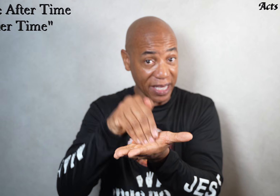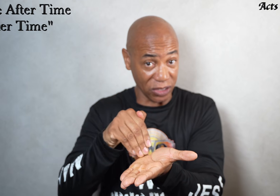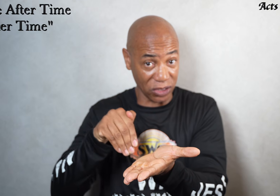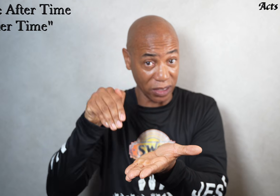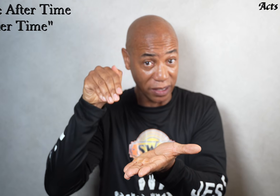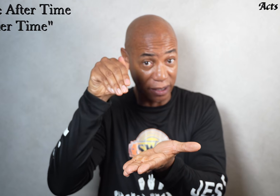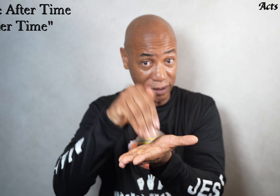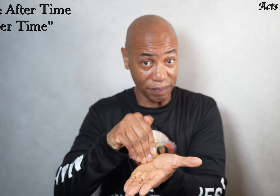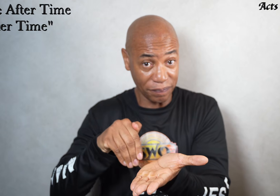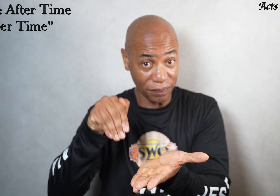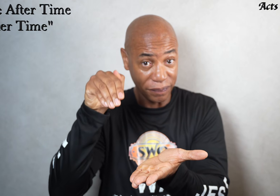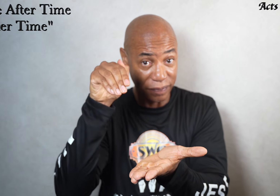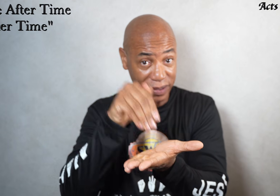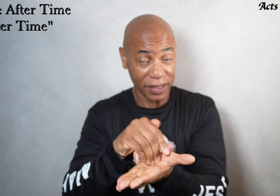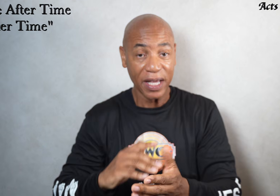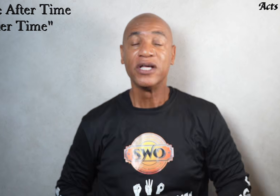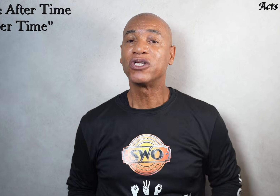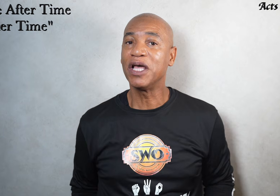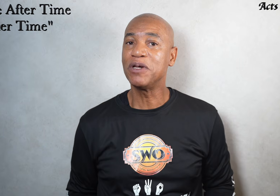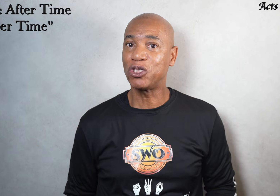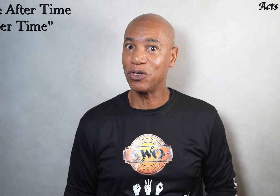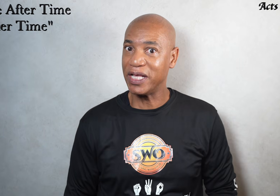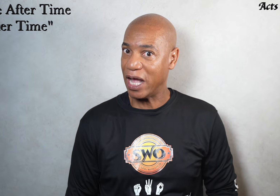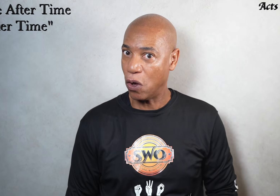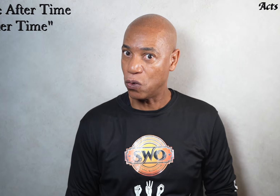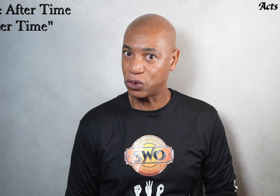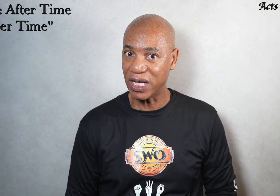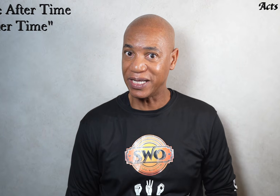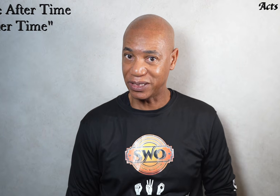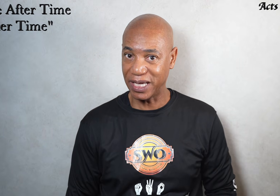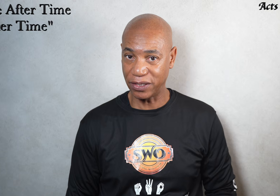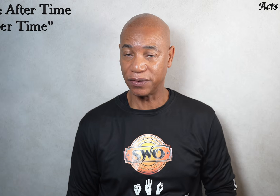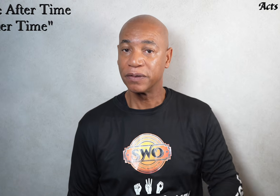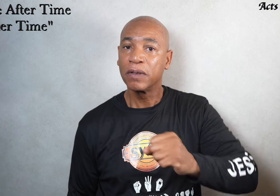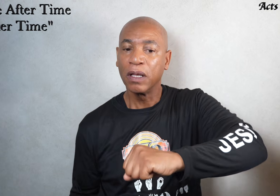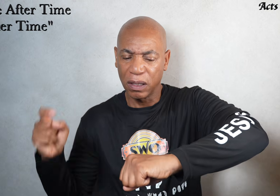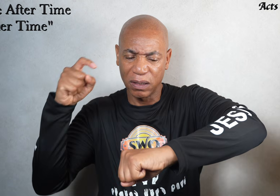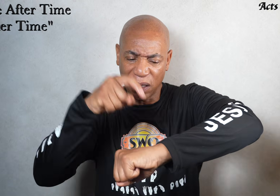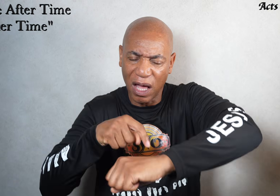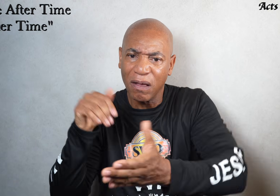this. So let me show you that whole sign together.